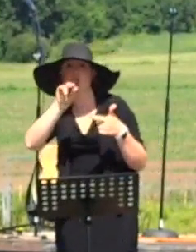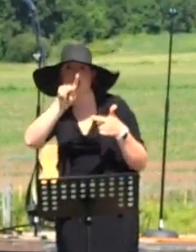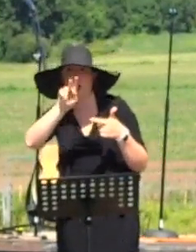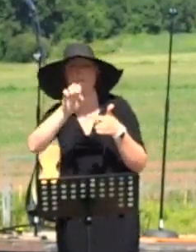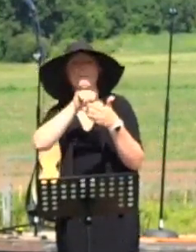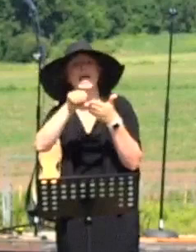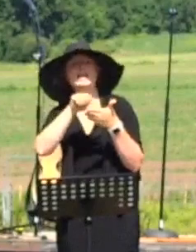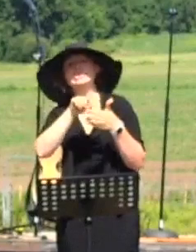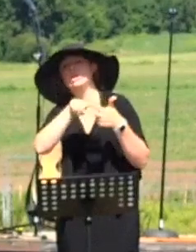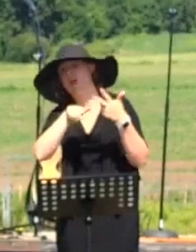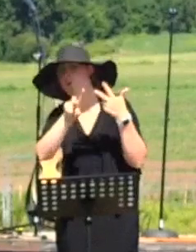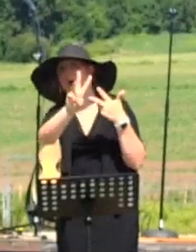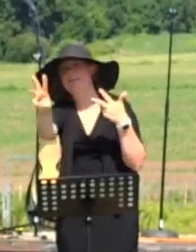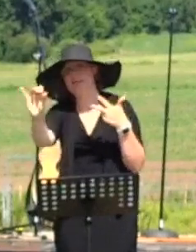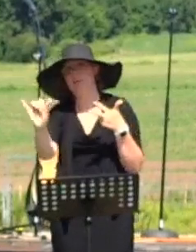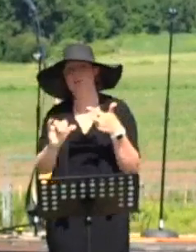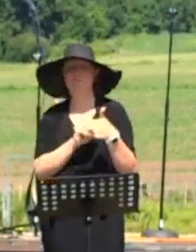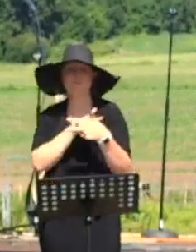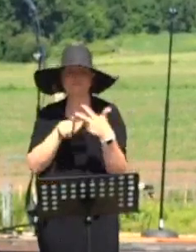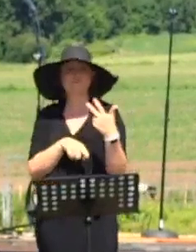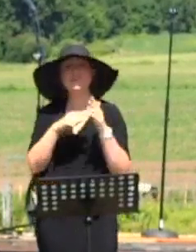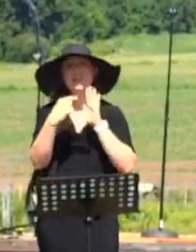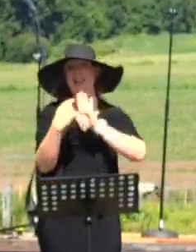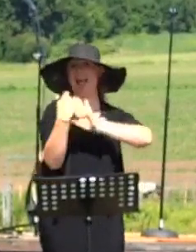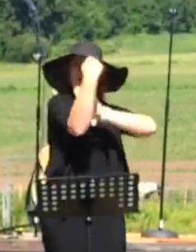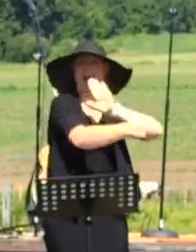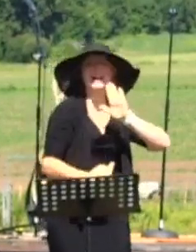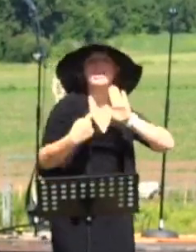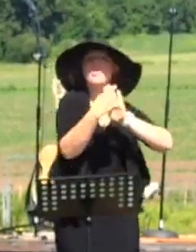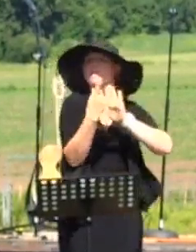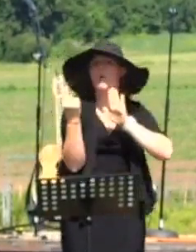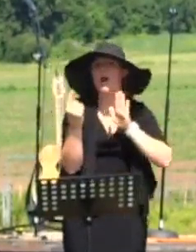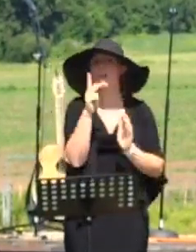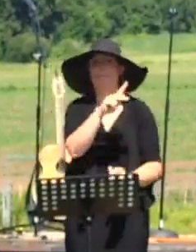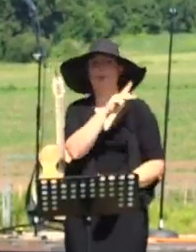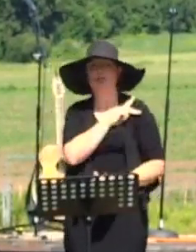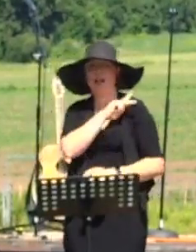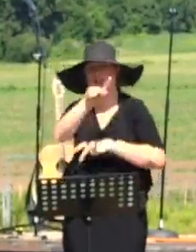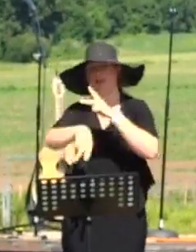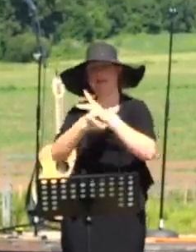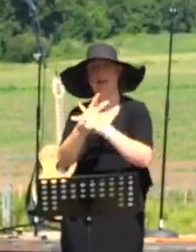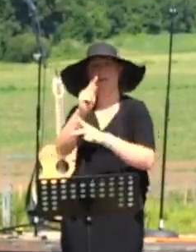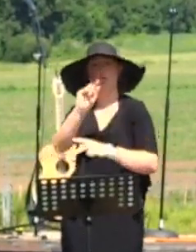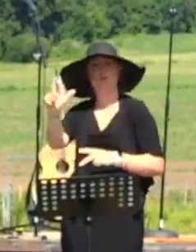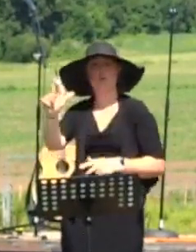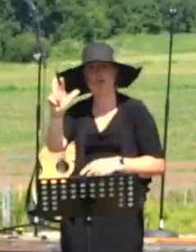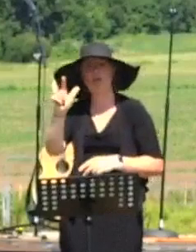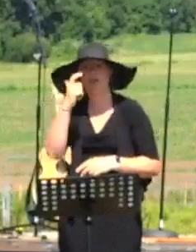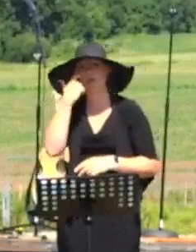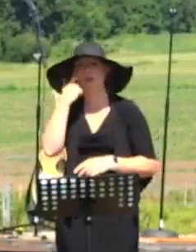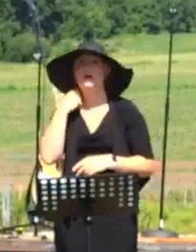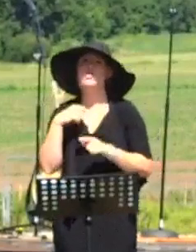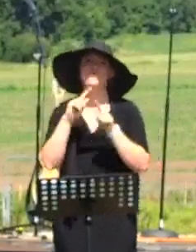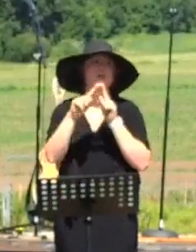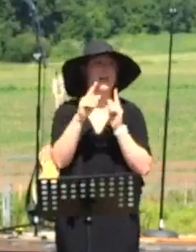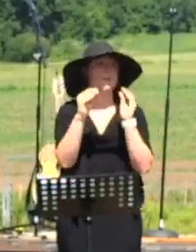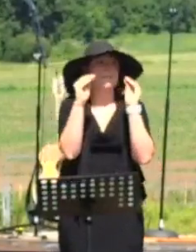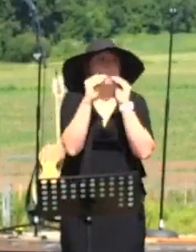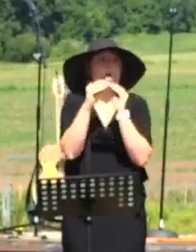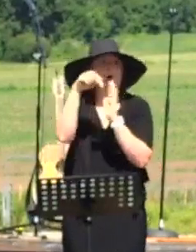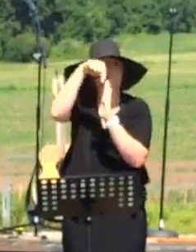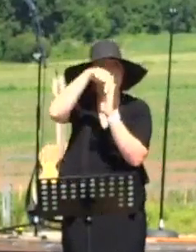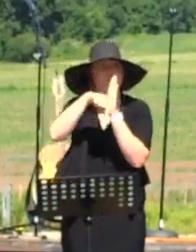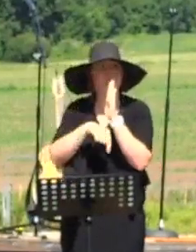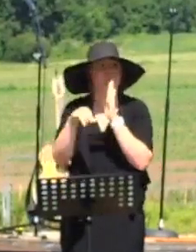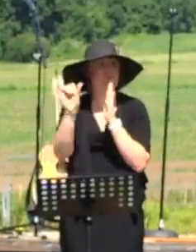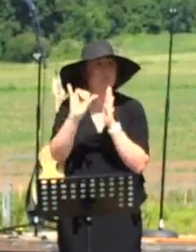up with those. But the Enneagram is, at its core, a personality typing tool. But it really is so much more than that. And it really,